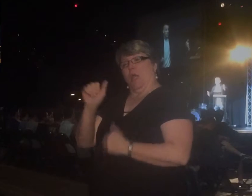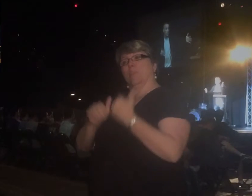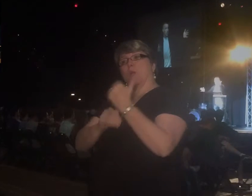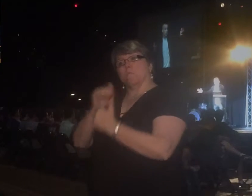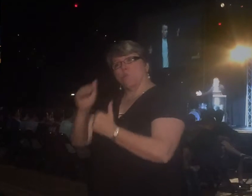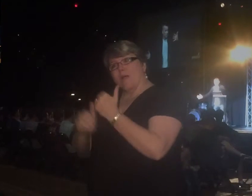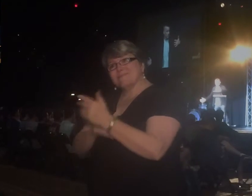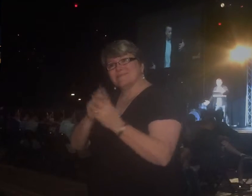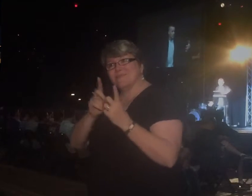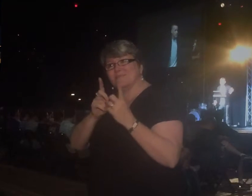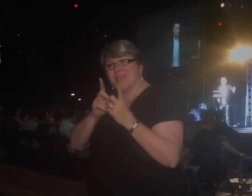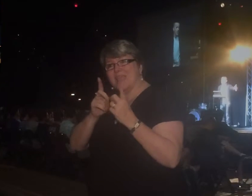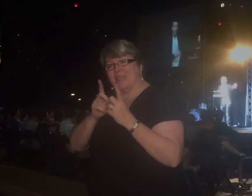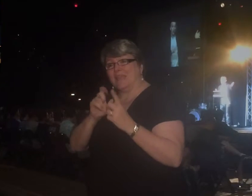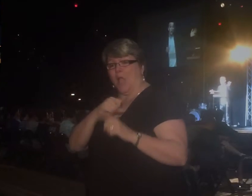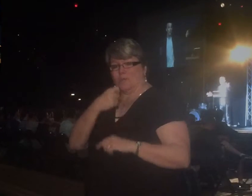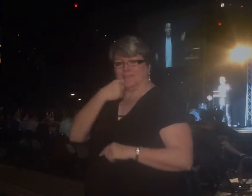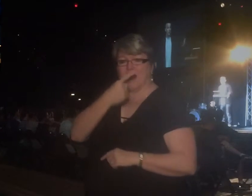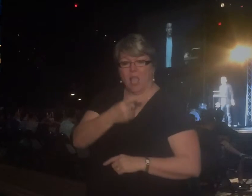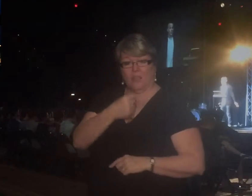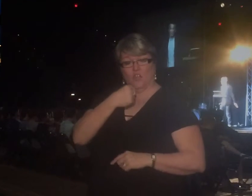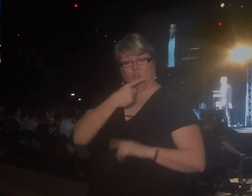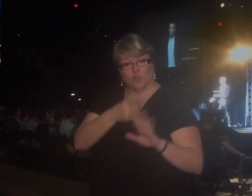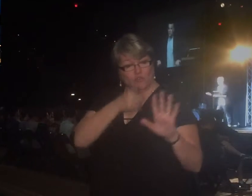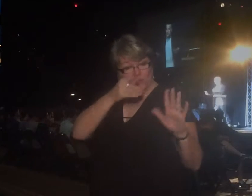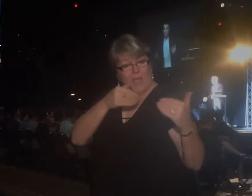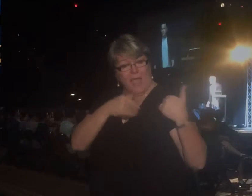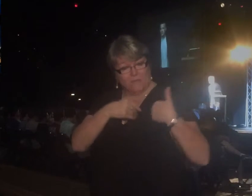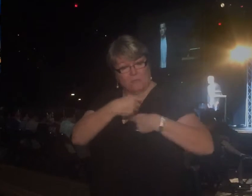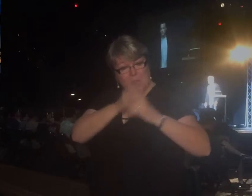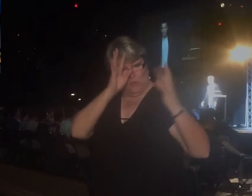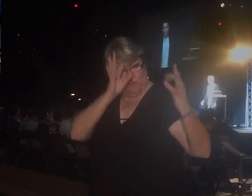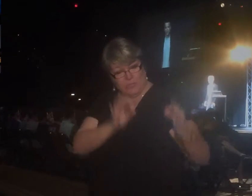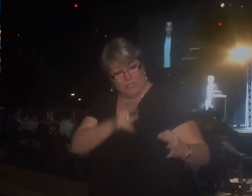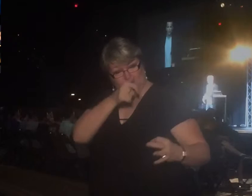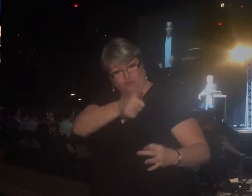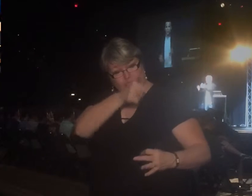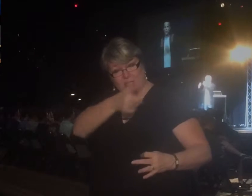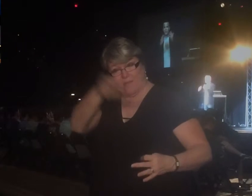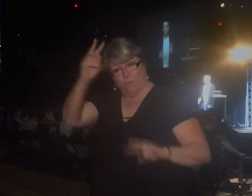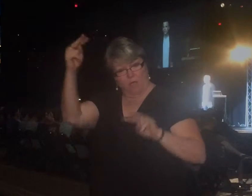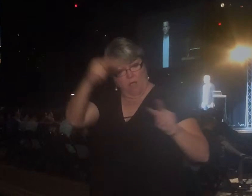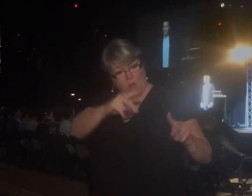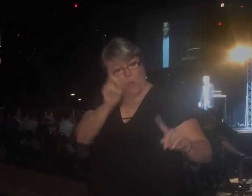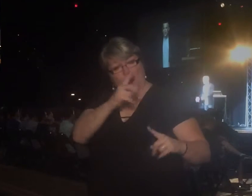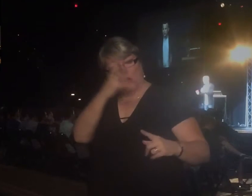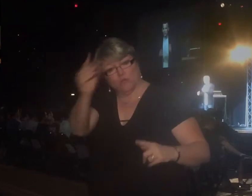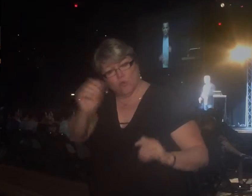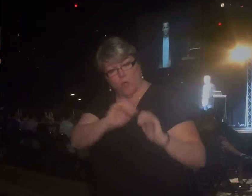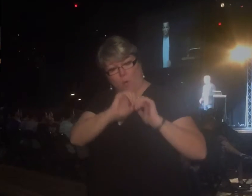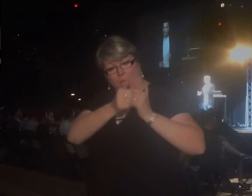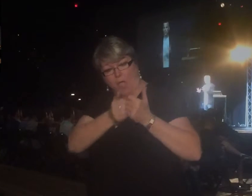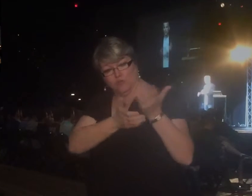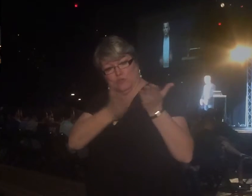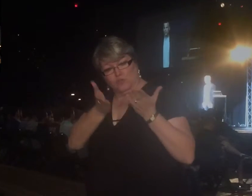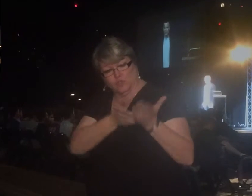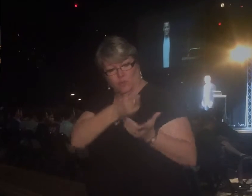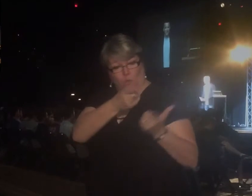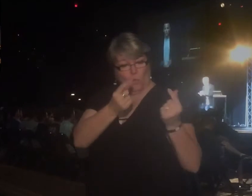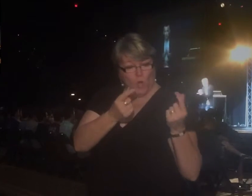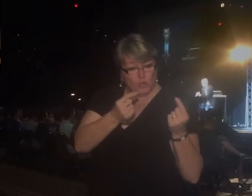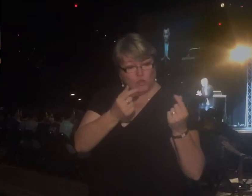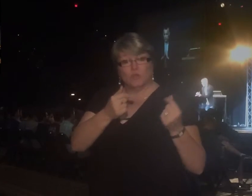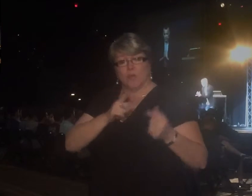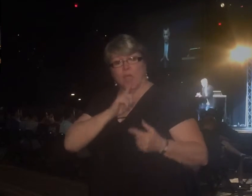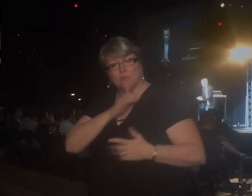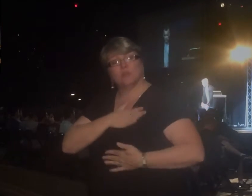dating Donna, the process of dating her, I was telling her all along, you have to make your decisions under God of where you're gonna go and how you're